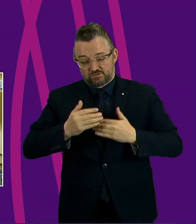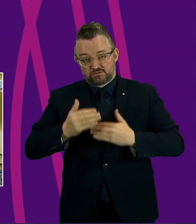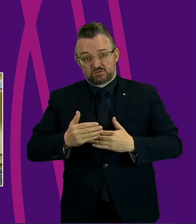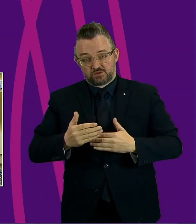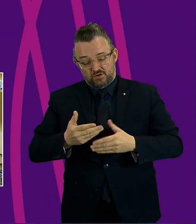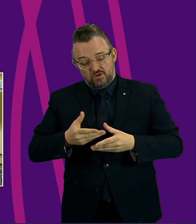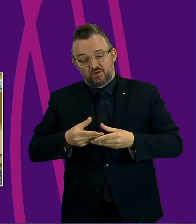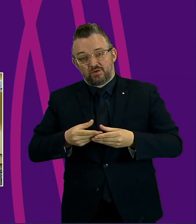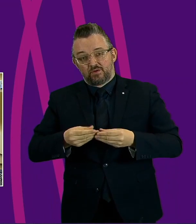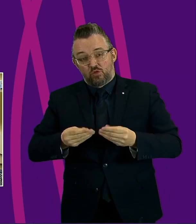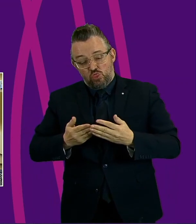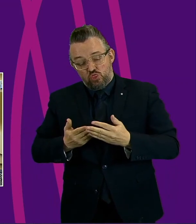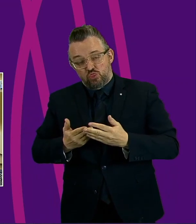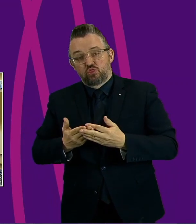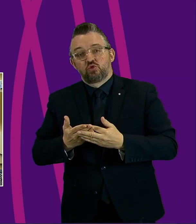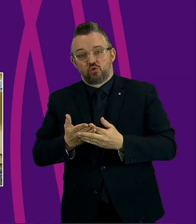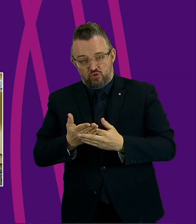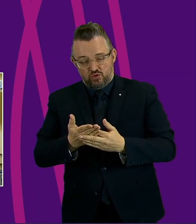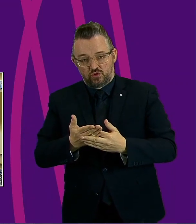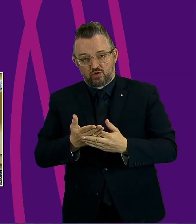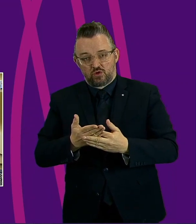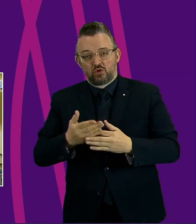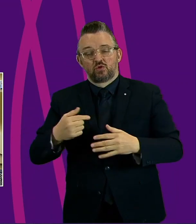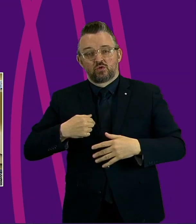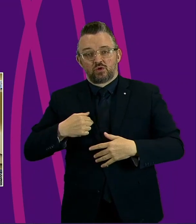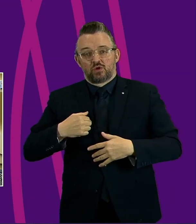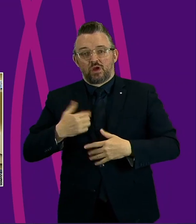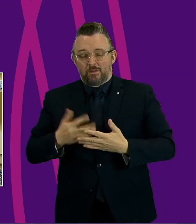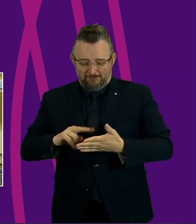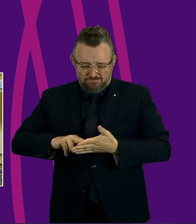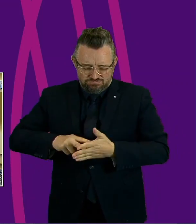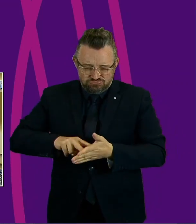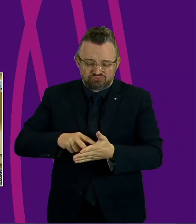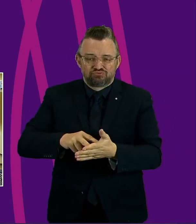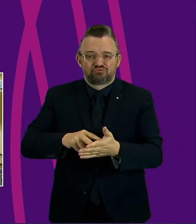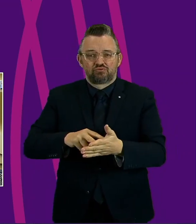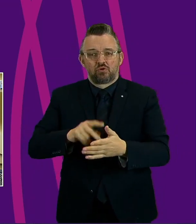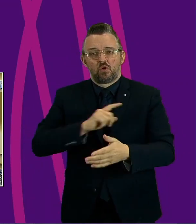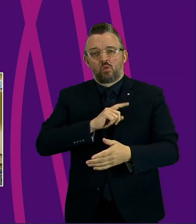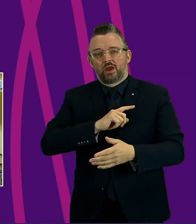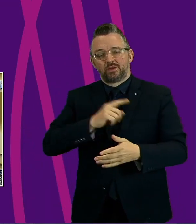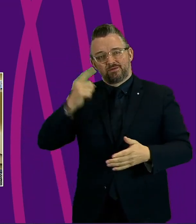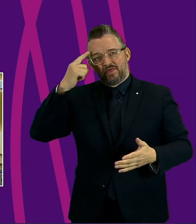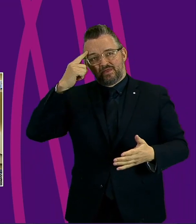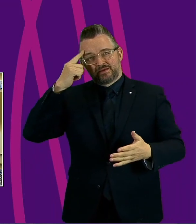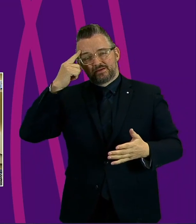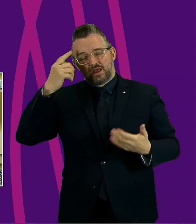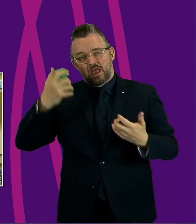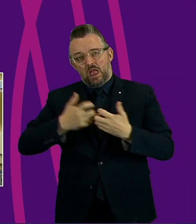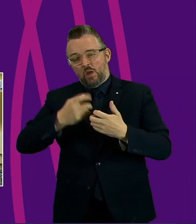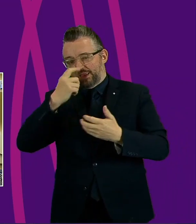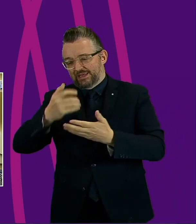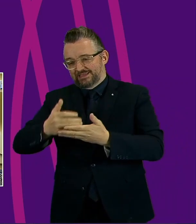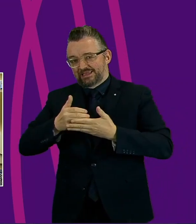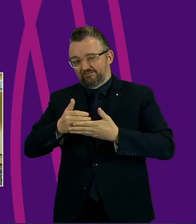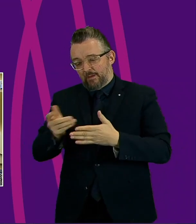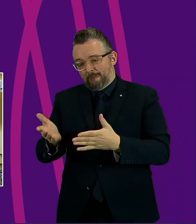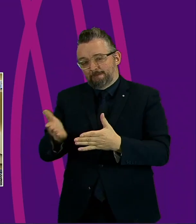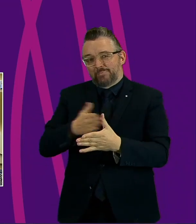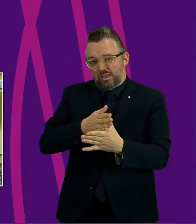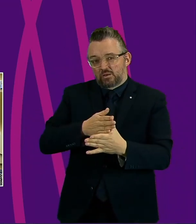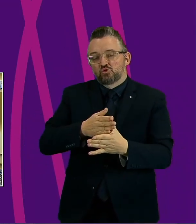acute phase of the crisis, we are intensively planning for how we, in an orderly way and in a safe way, resume those